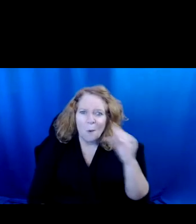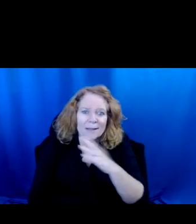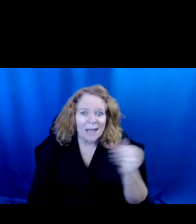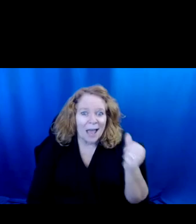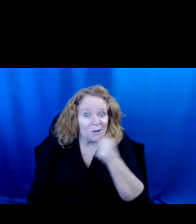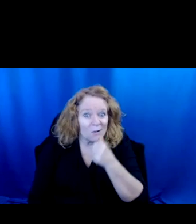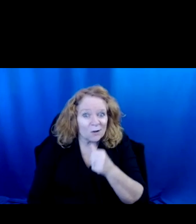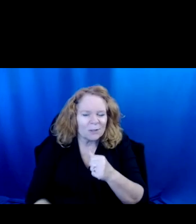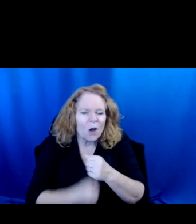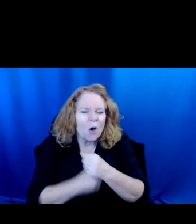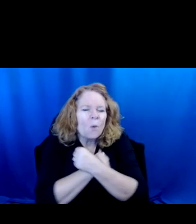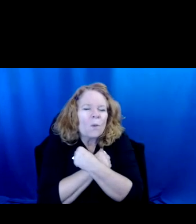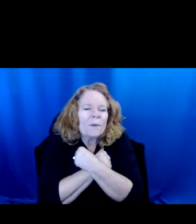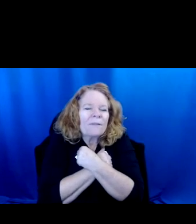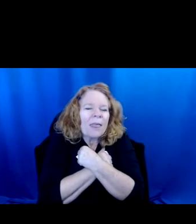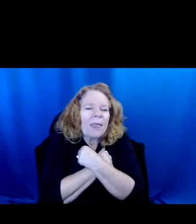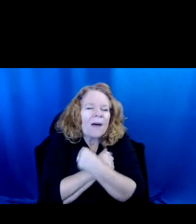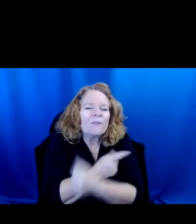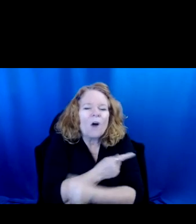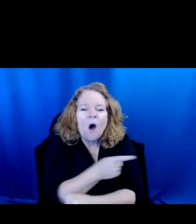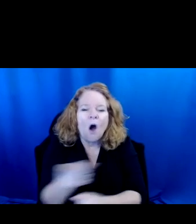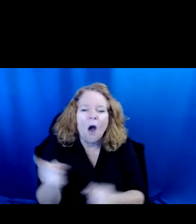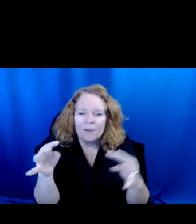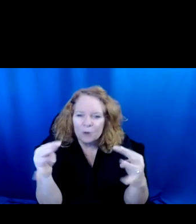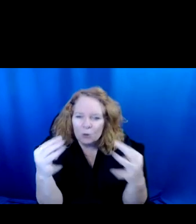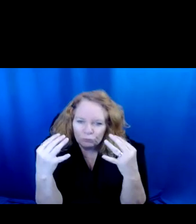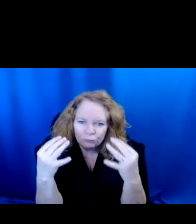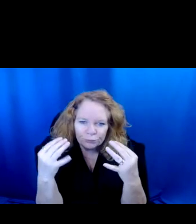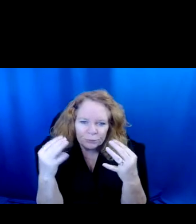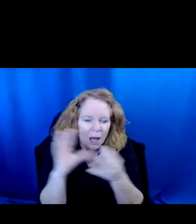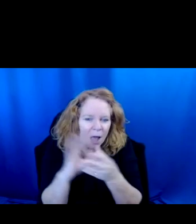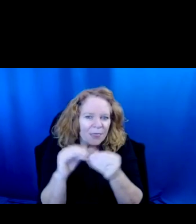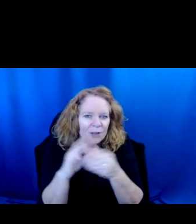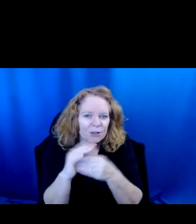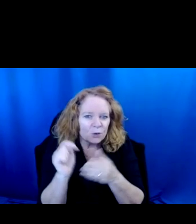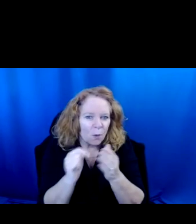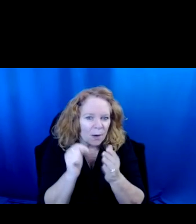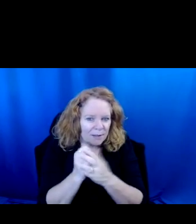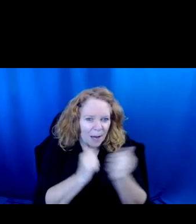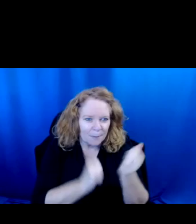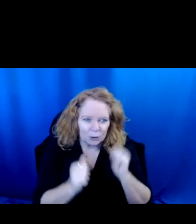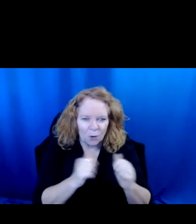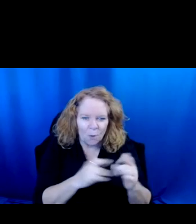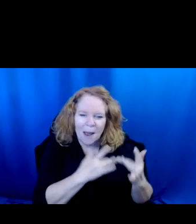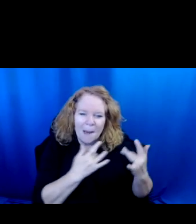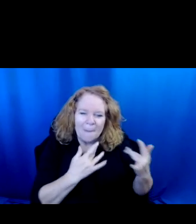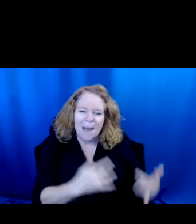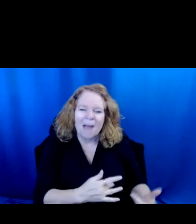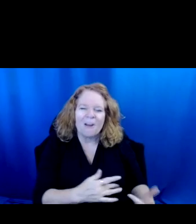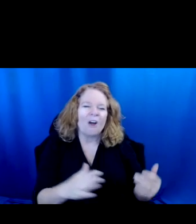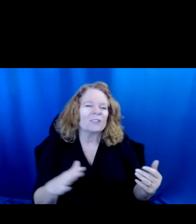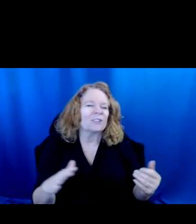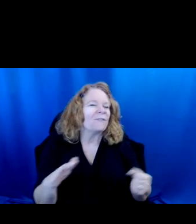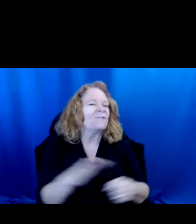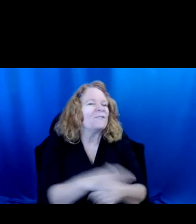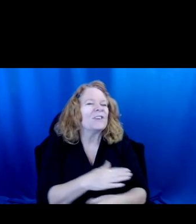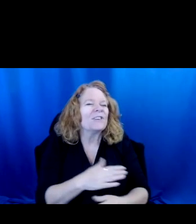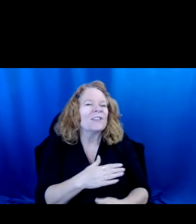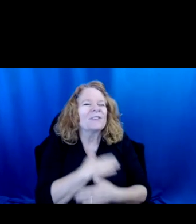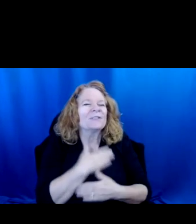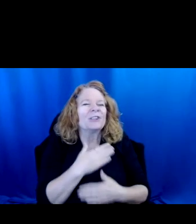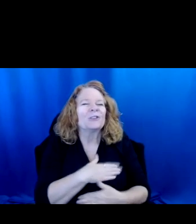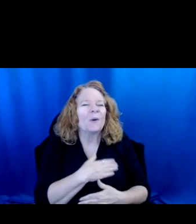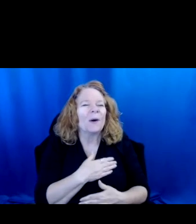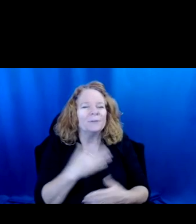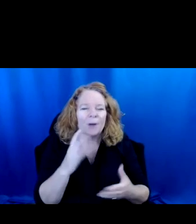we've loved having every single one of you on the Storytime Show. My heart is full of joy for this